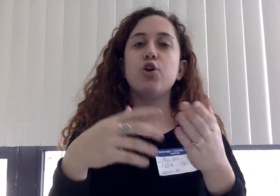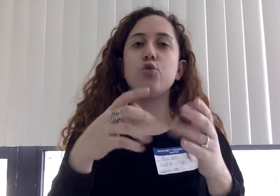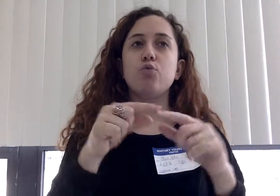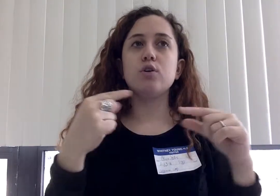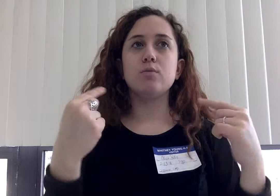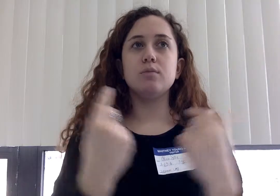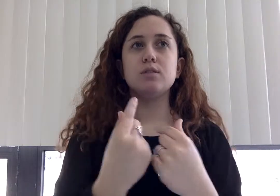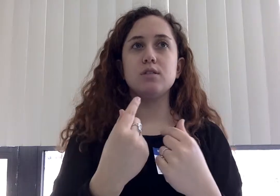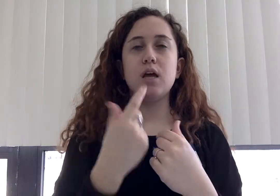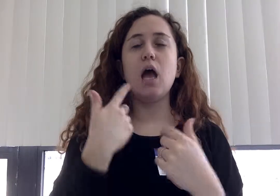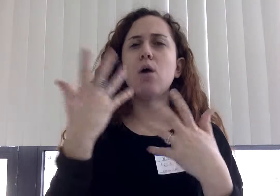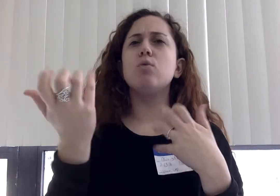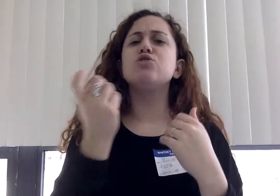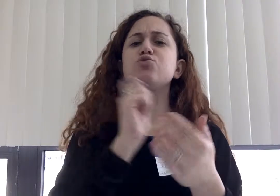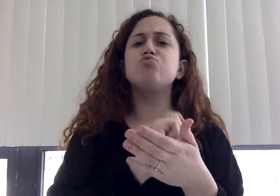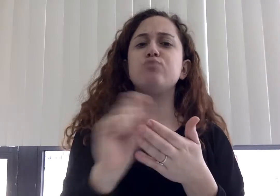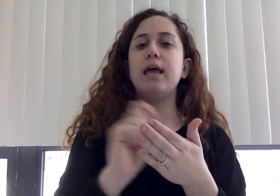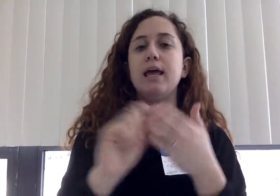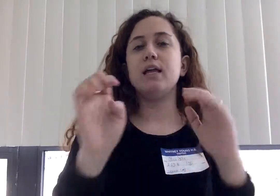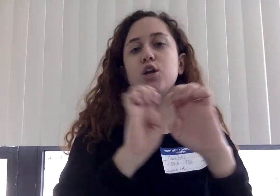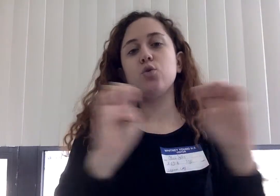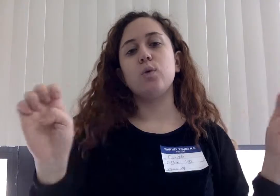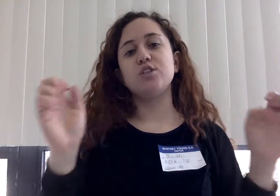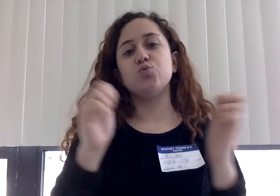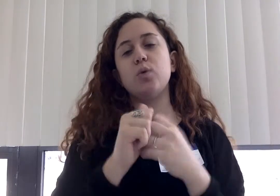with a vertical asymptote